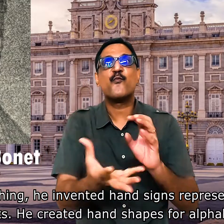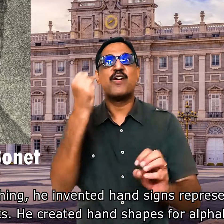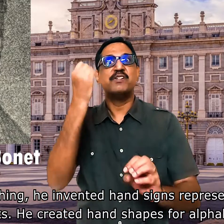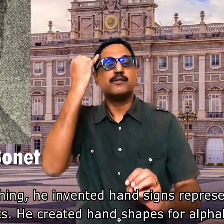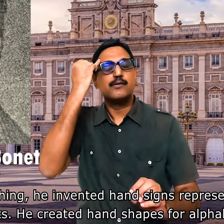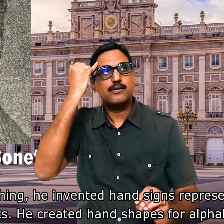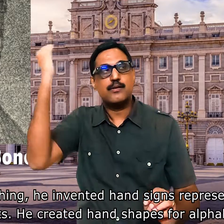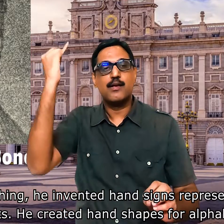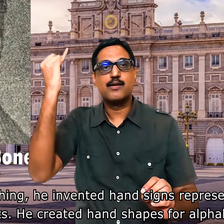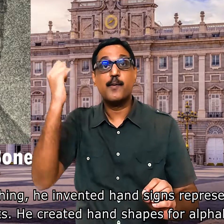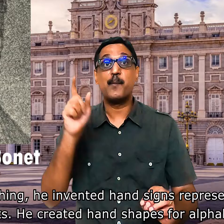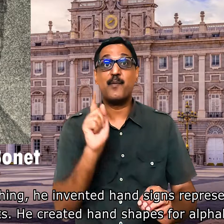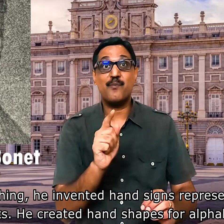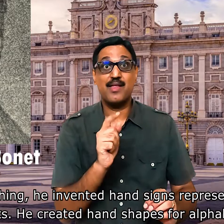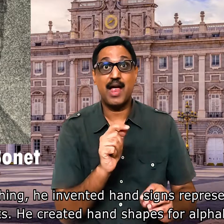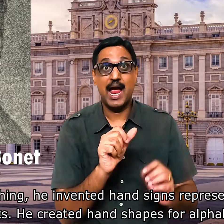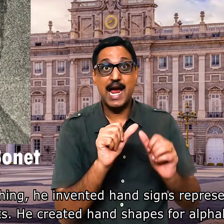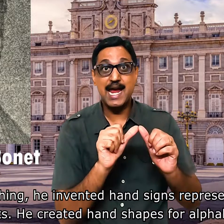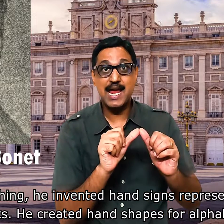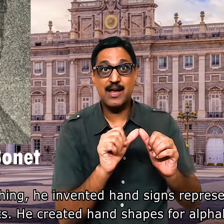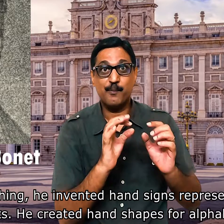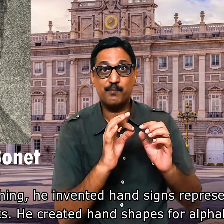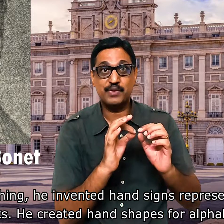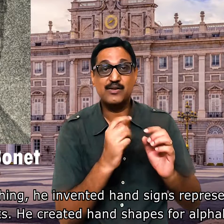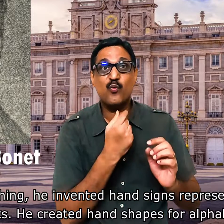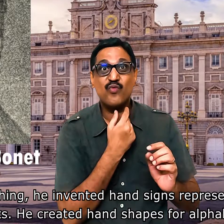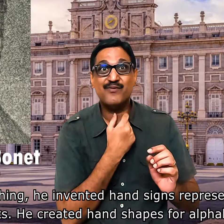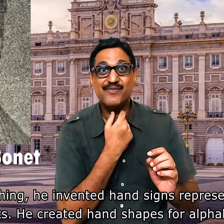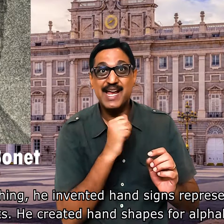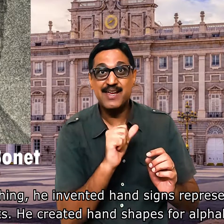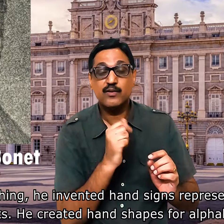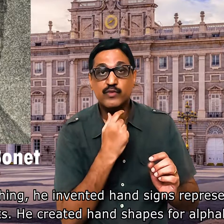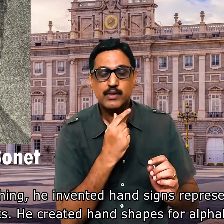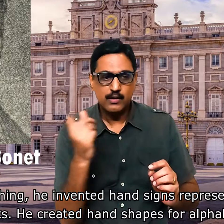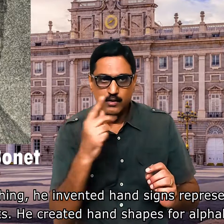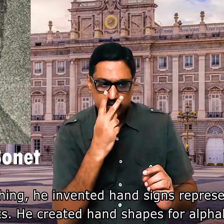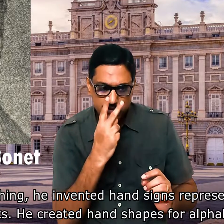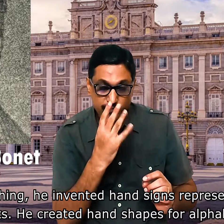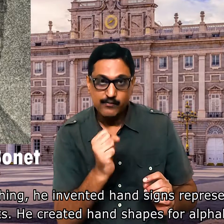During his teaching, he invented hand signs representing alphabets.